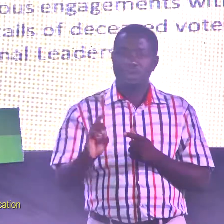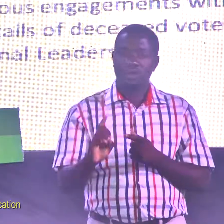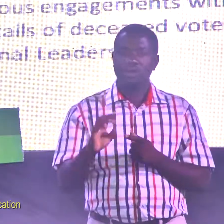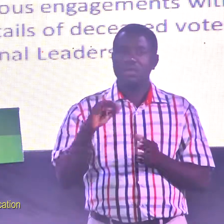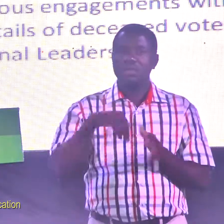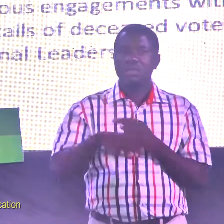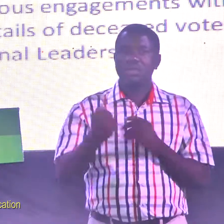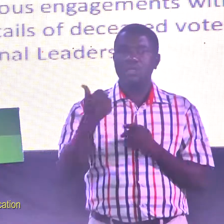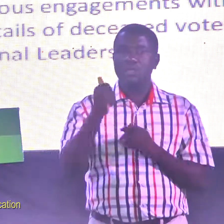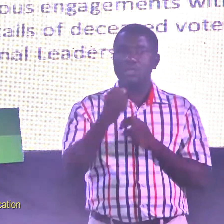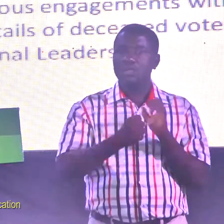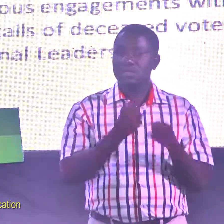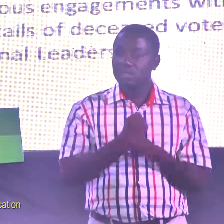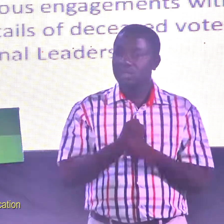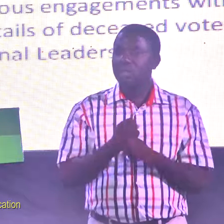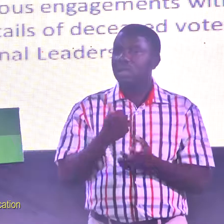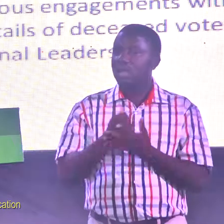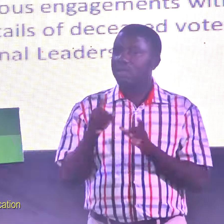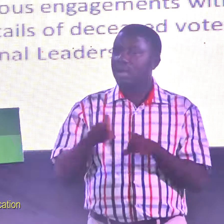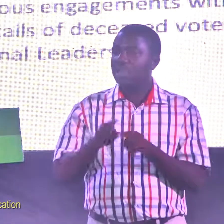will help us remove